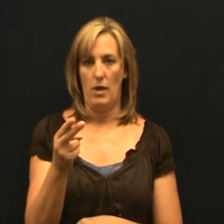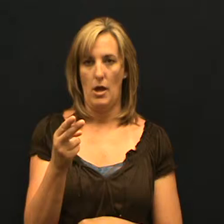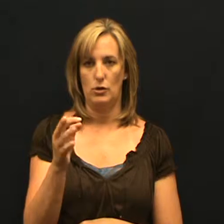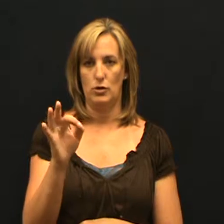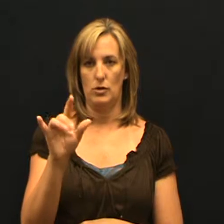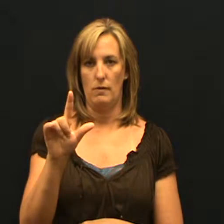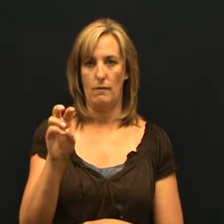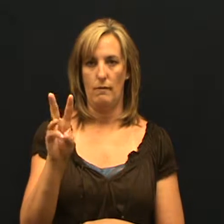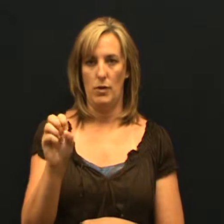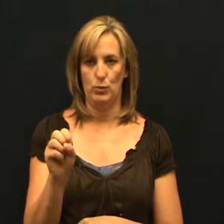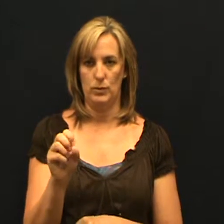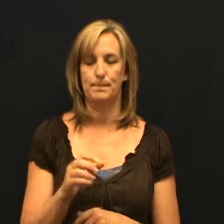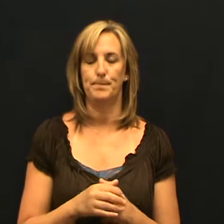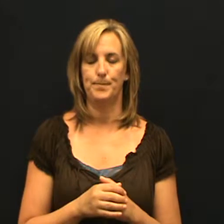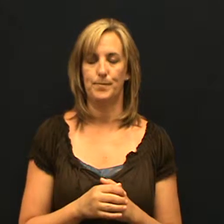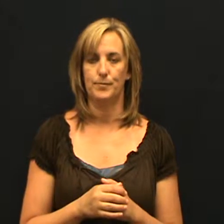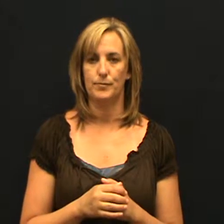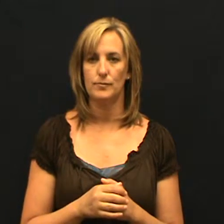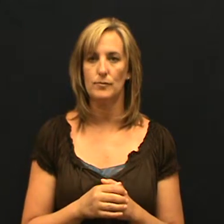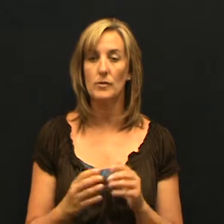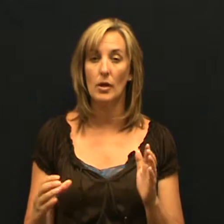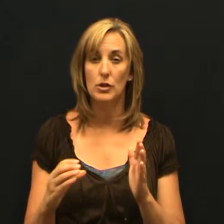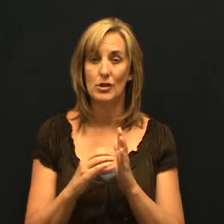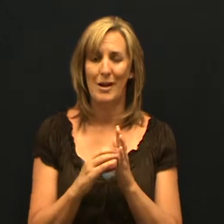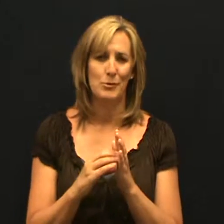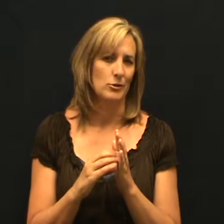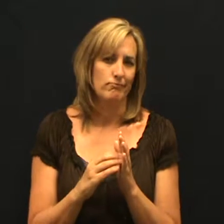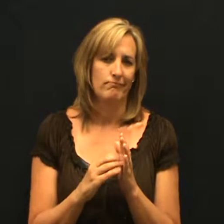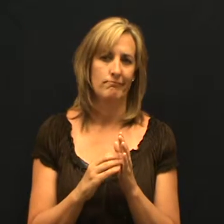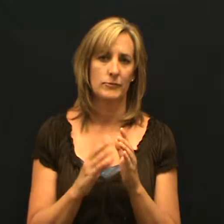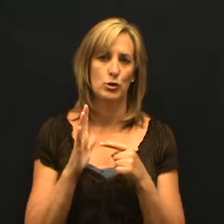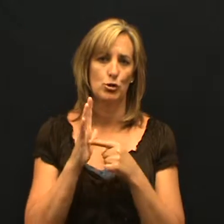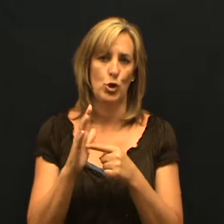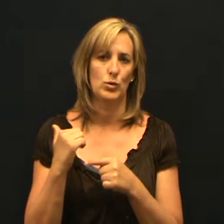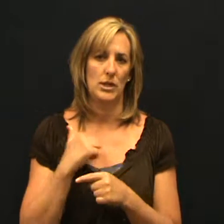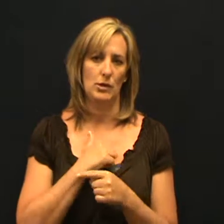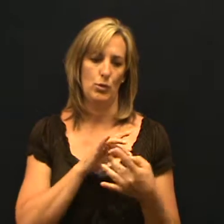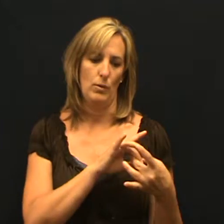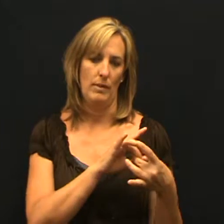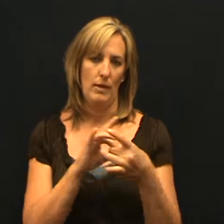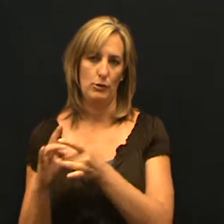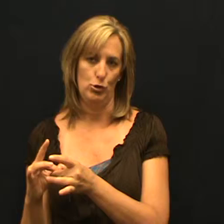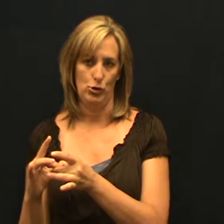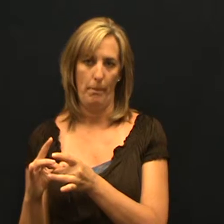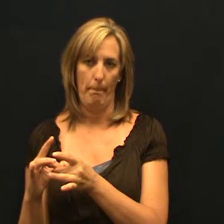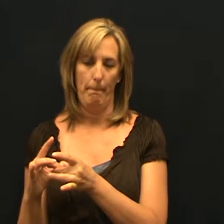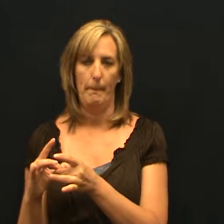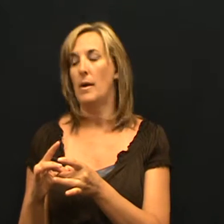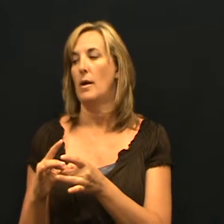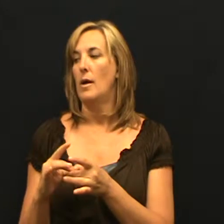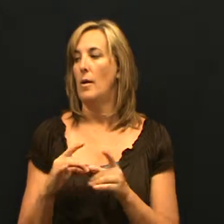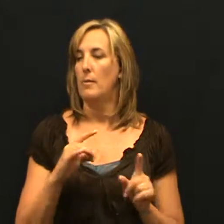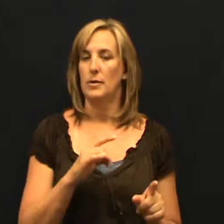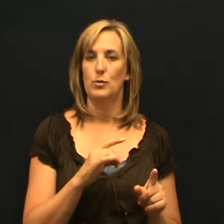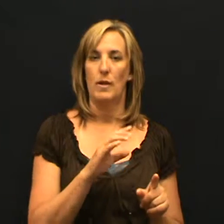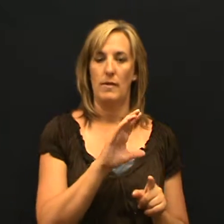just shows us the relationship between the cash flow categories on the statement of cash flows and the classified balance sheet categories.